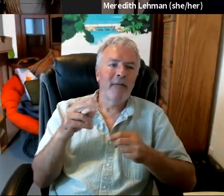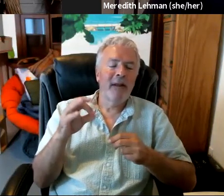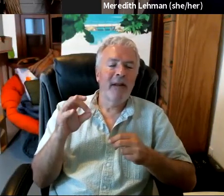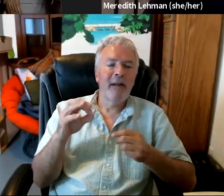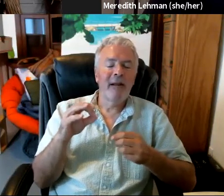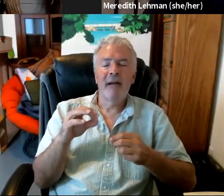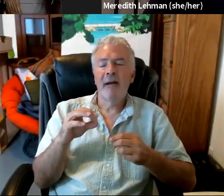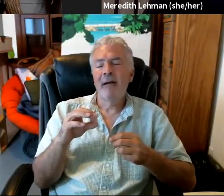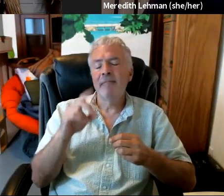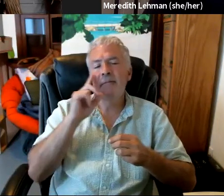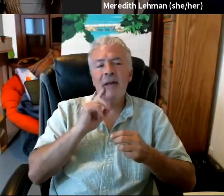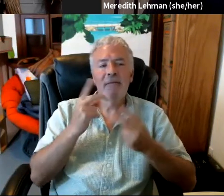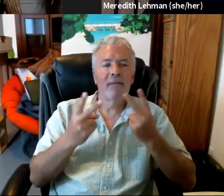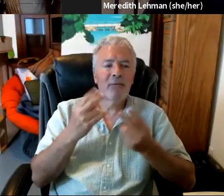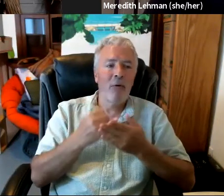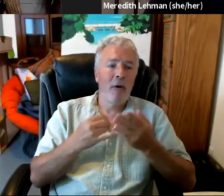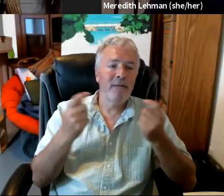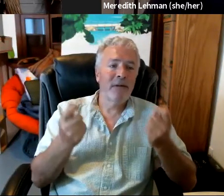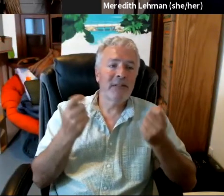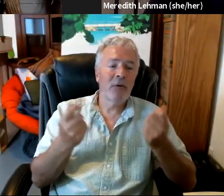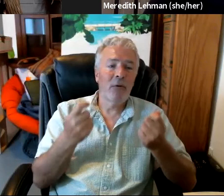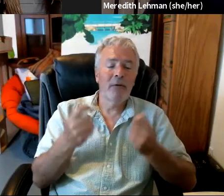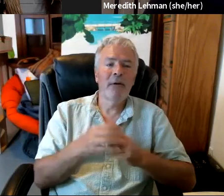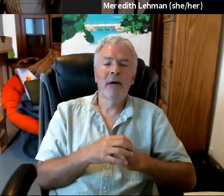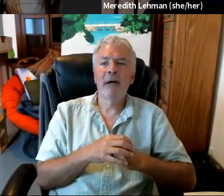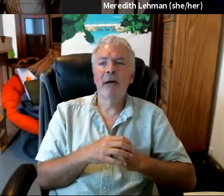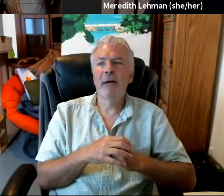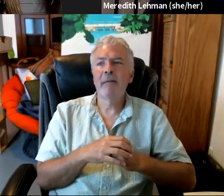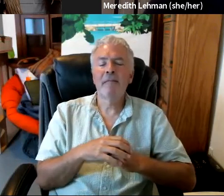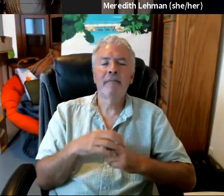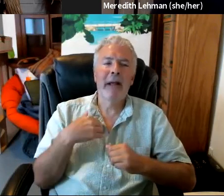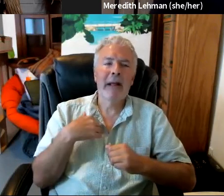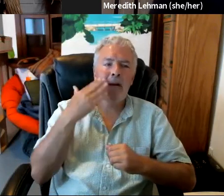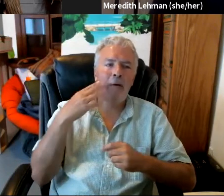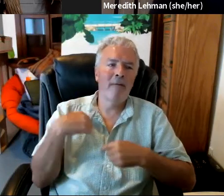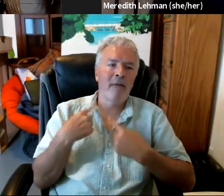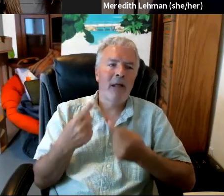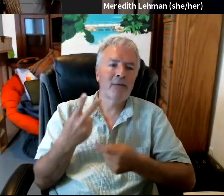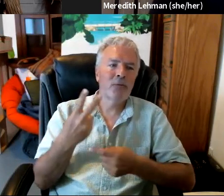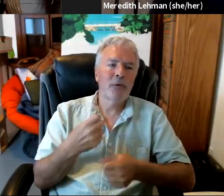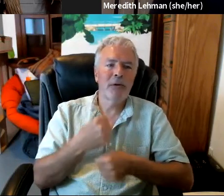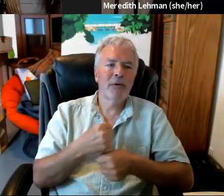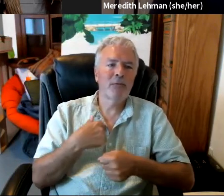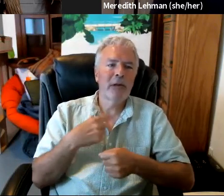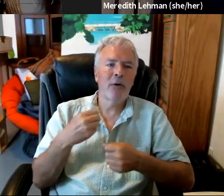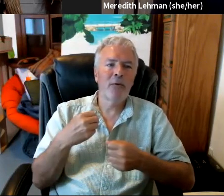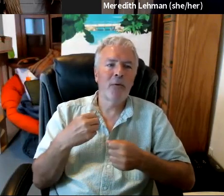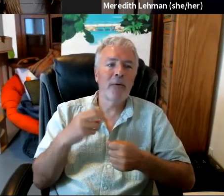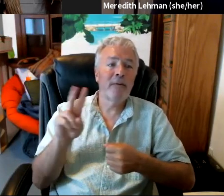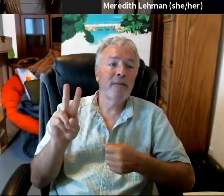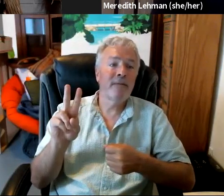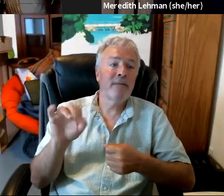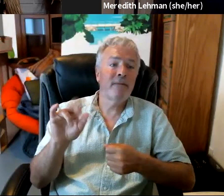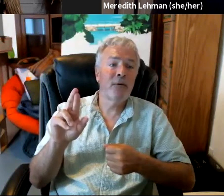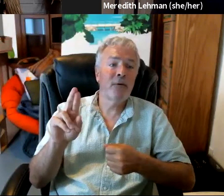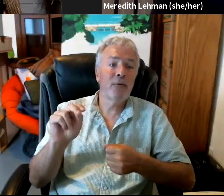Yeah, and Tony here as director of the Deaf Visual Arts Festival, DVAF. I know for